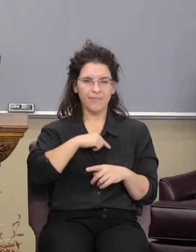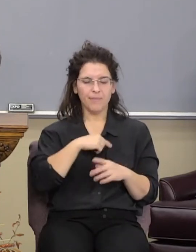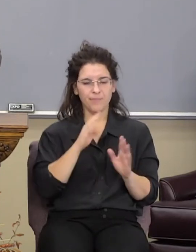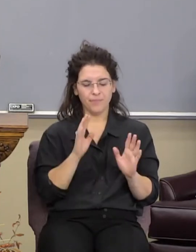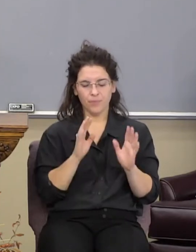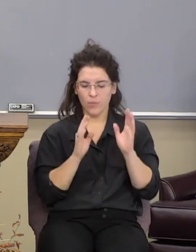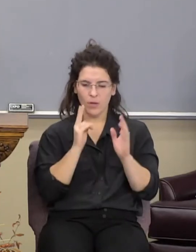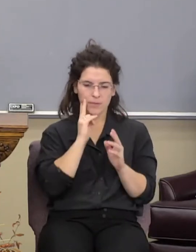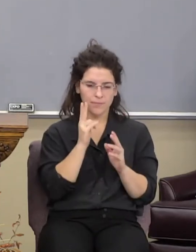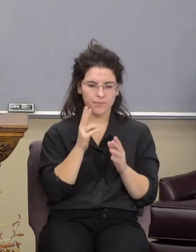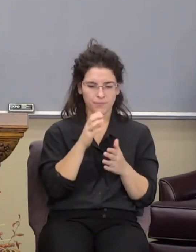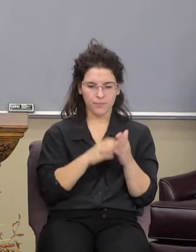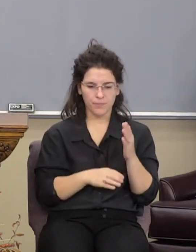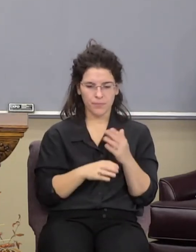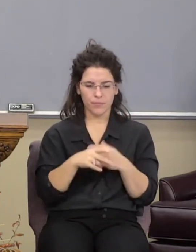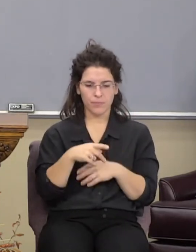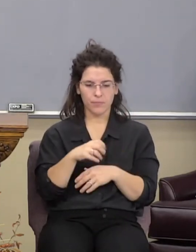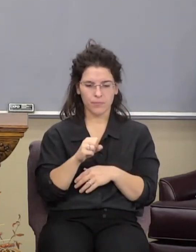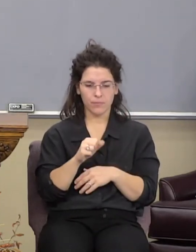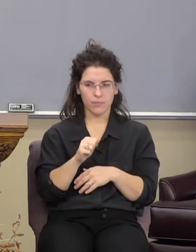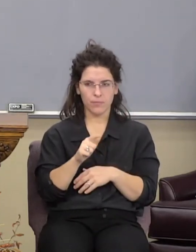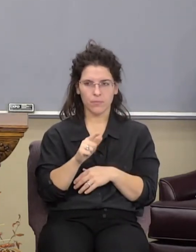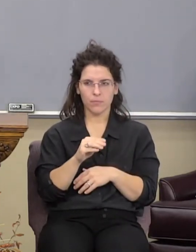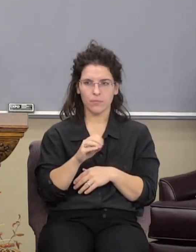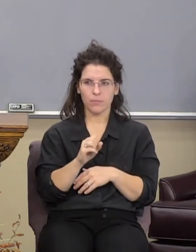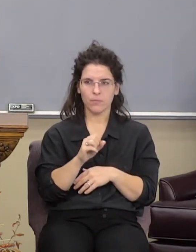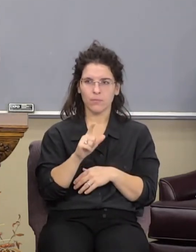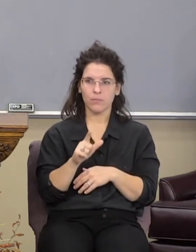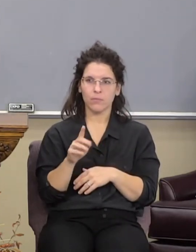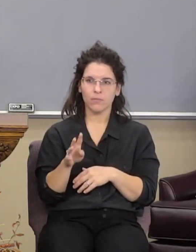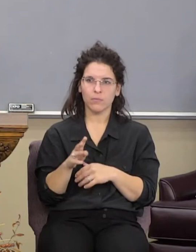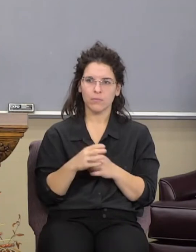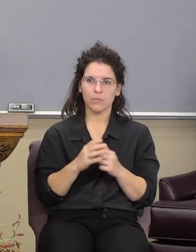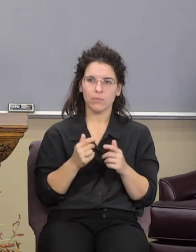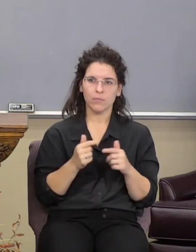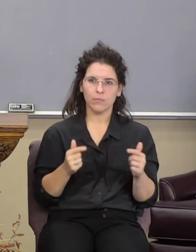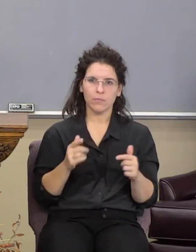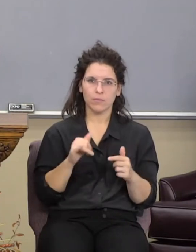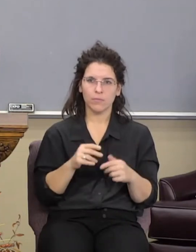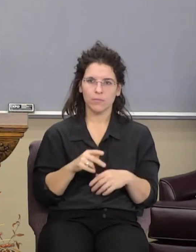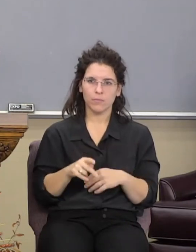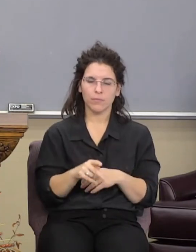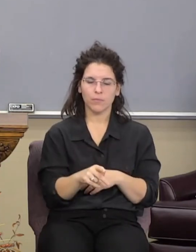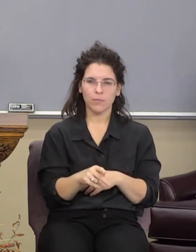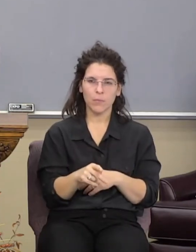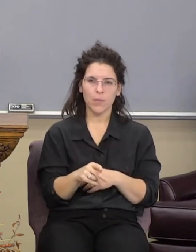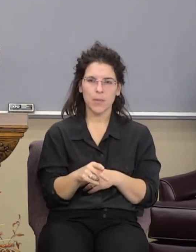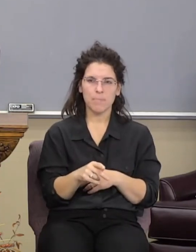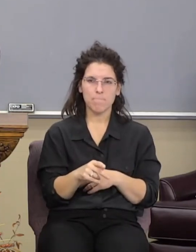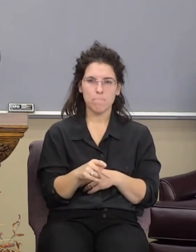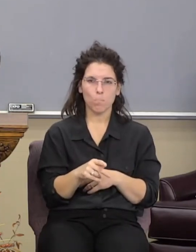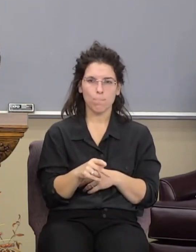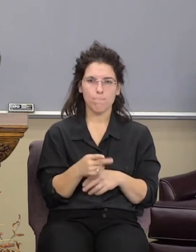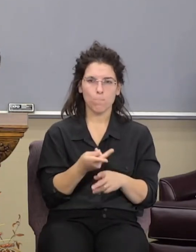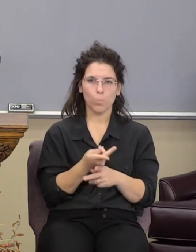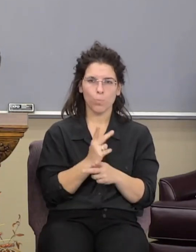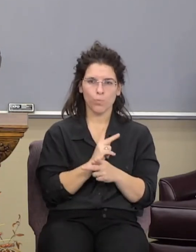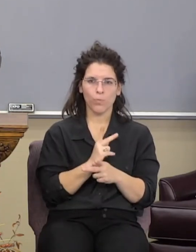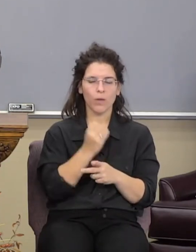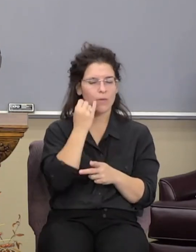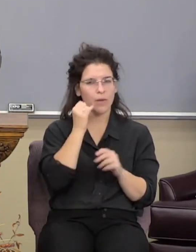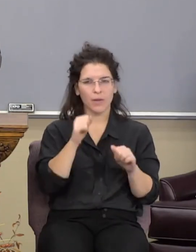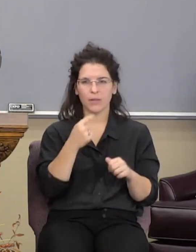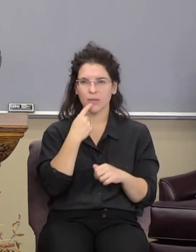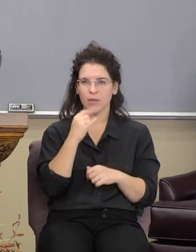let's look at the passage in Psalms chapter 24, okay? The language that Paul is borrowing, if I could